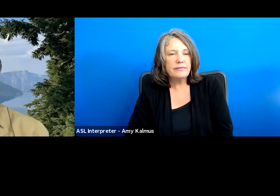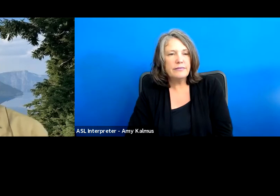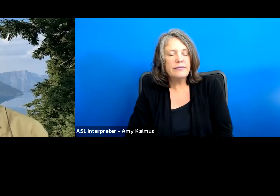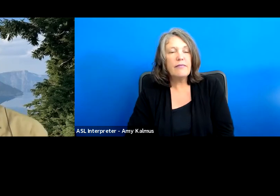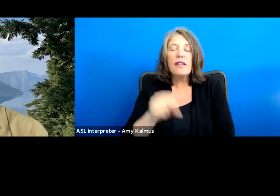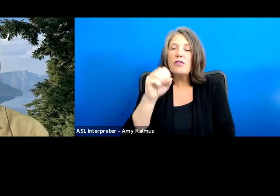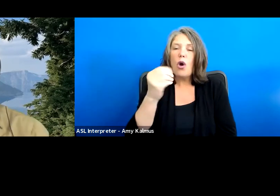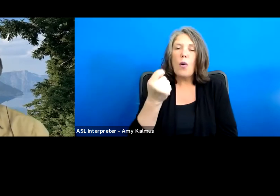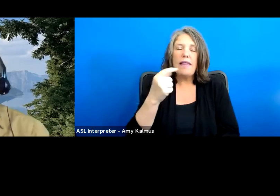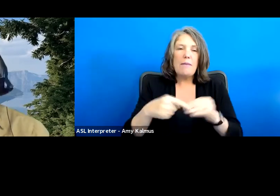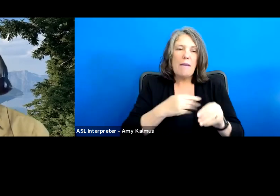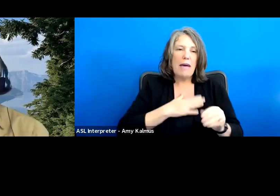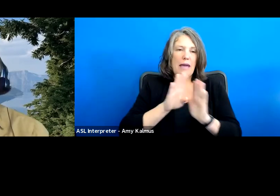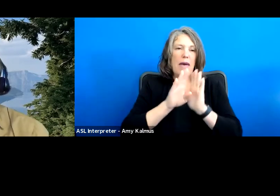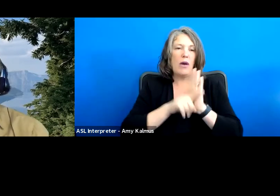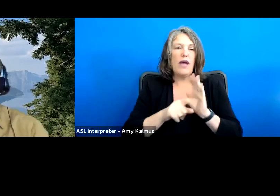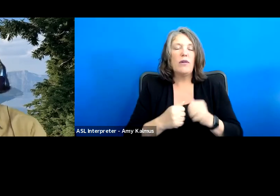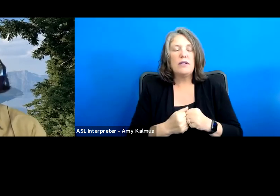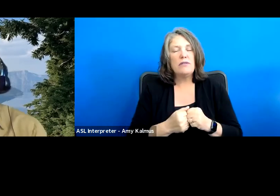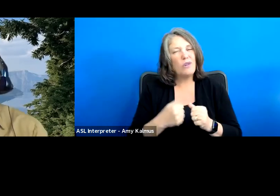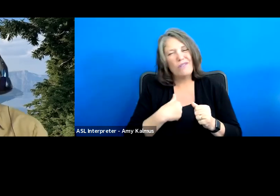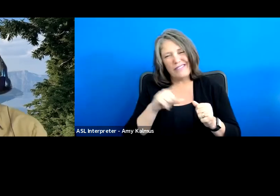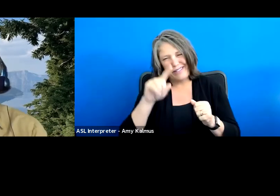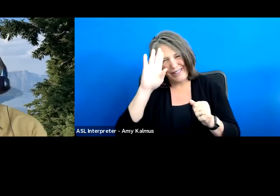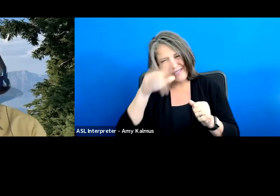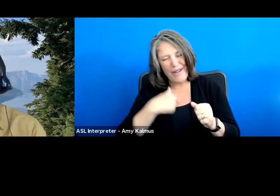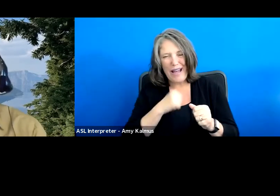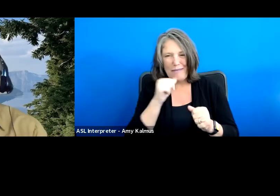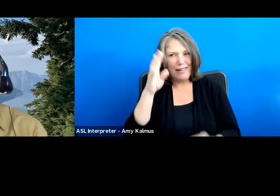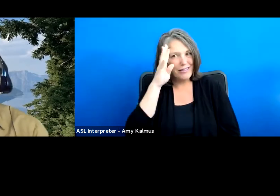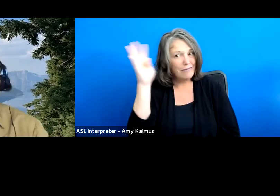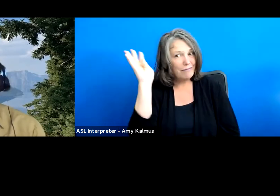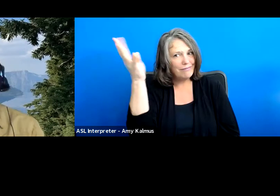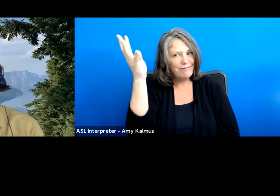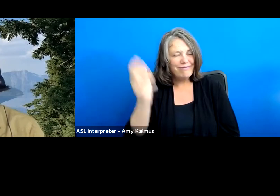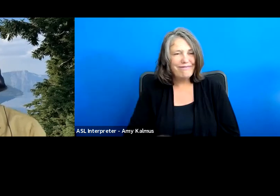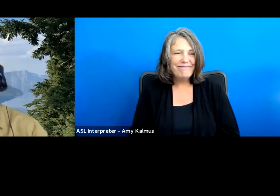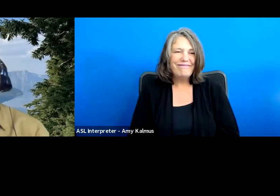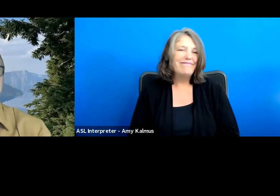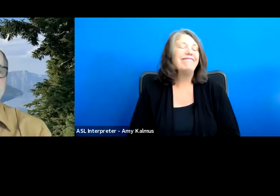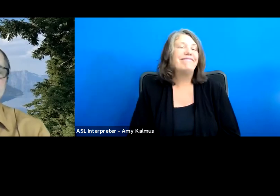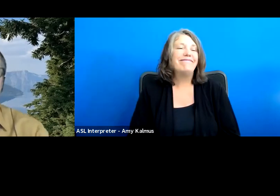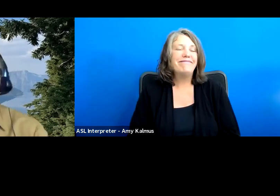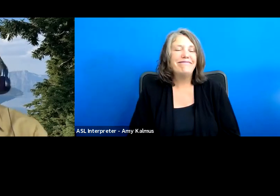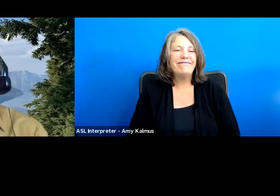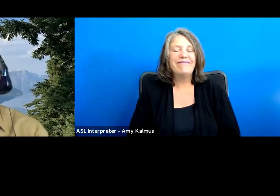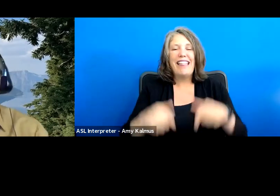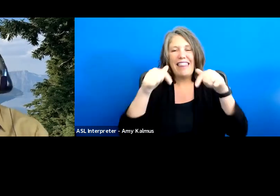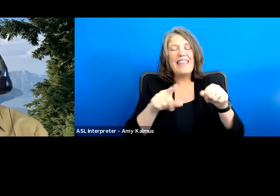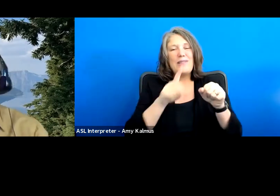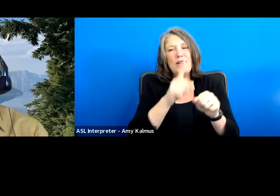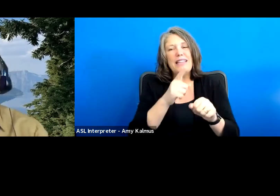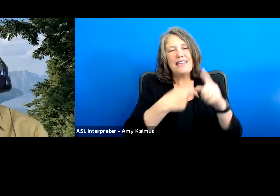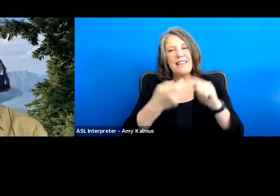So a little bit about my background. So just so you know that I'm not just making this up, this does come from